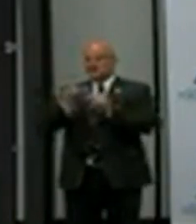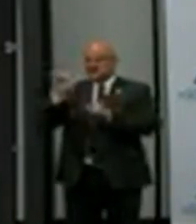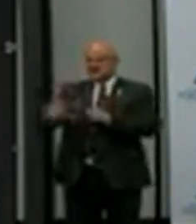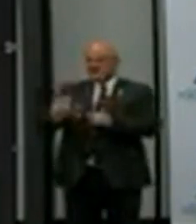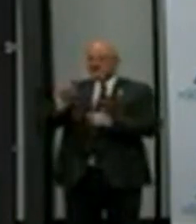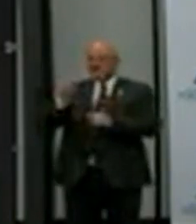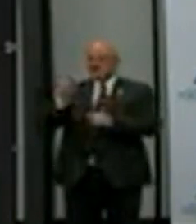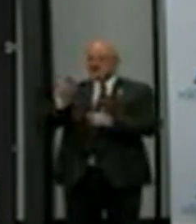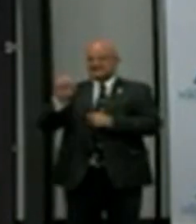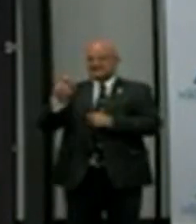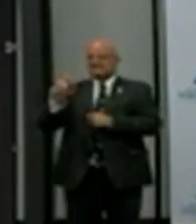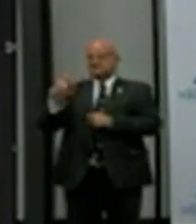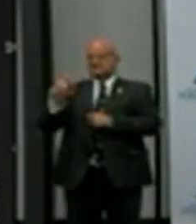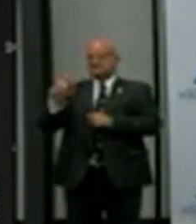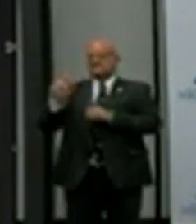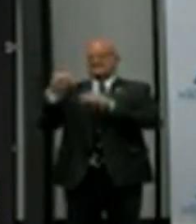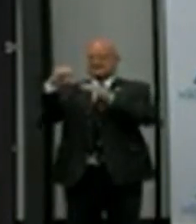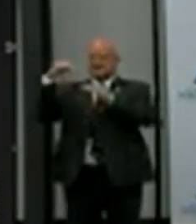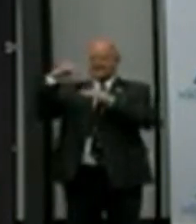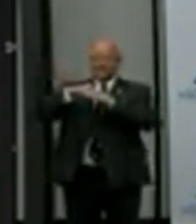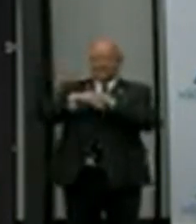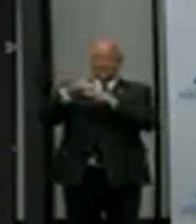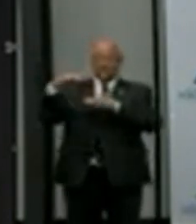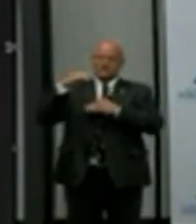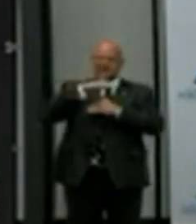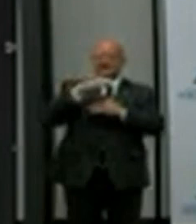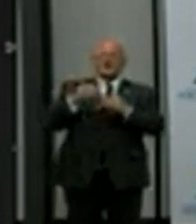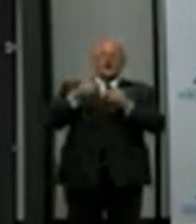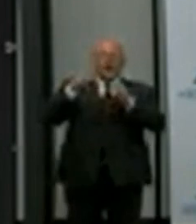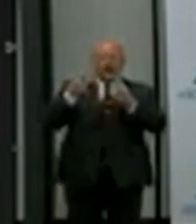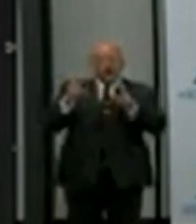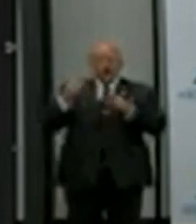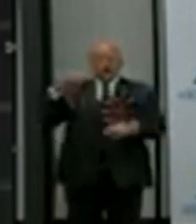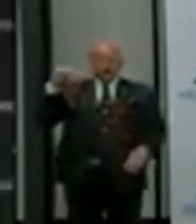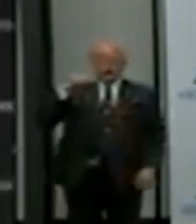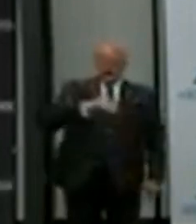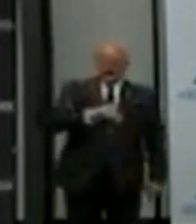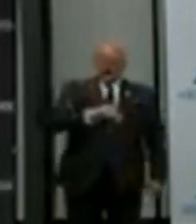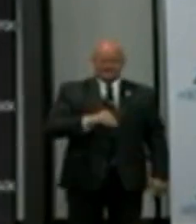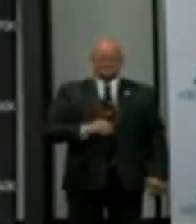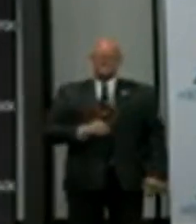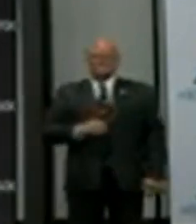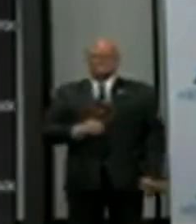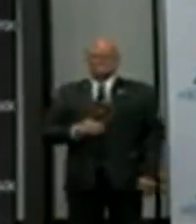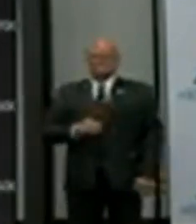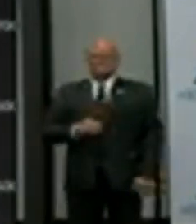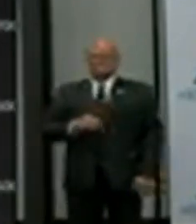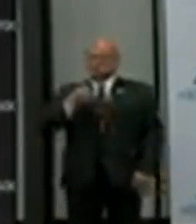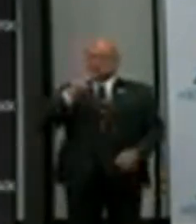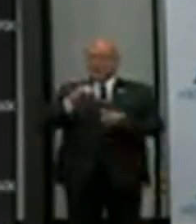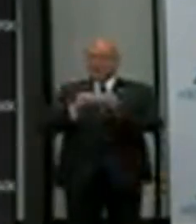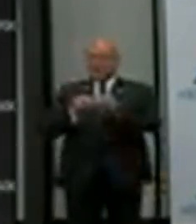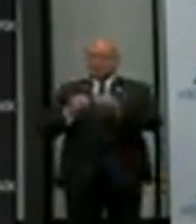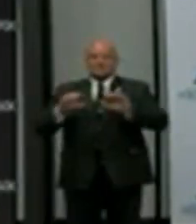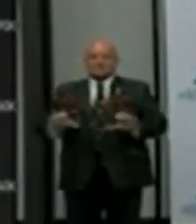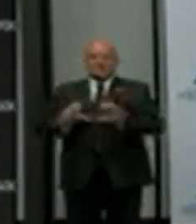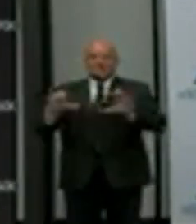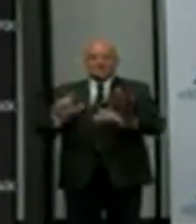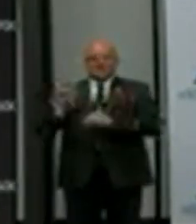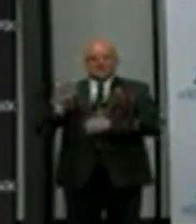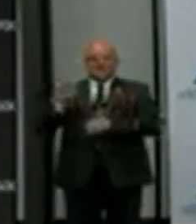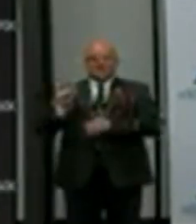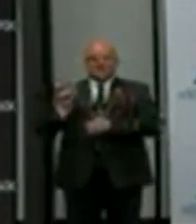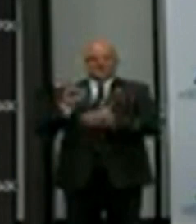trend line either flat or down, most hopefully down. And then we see the number of active cases, which